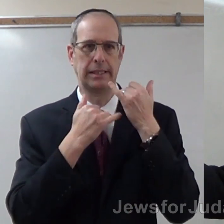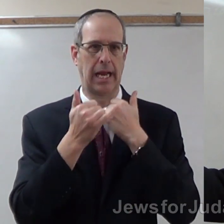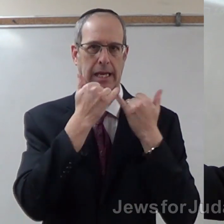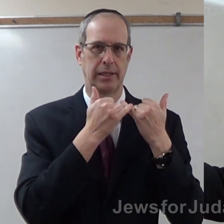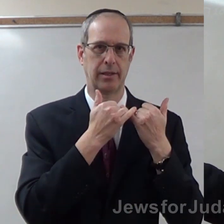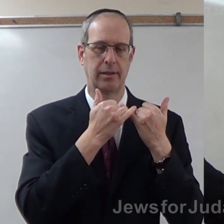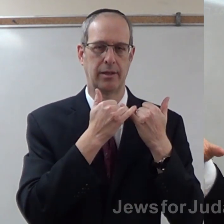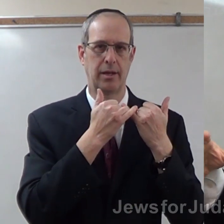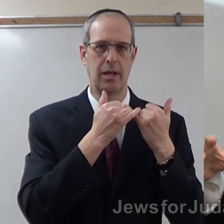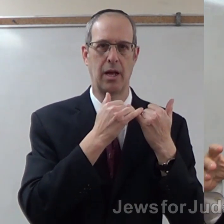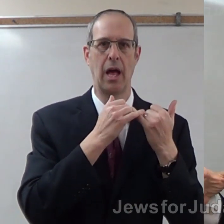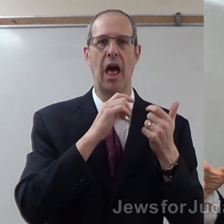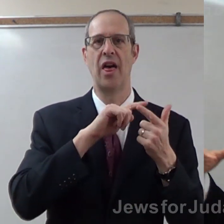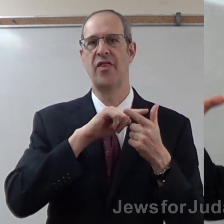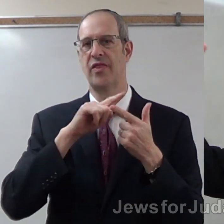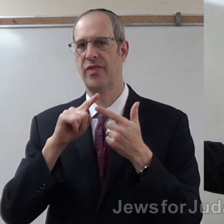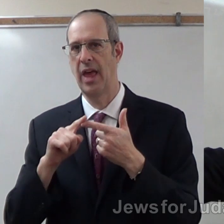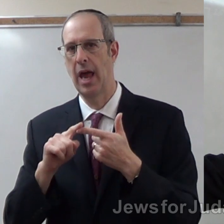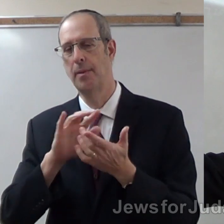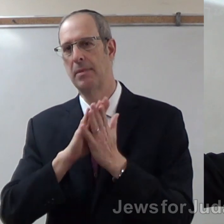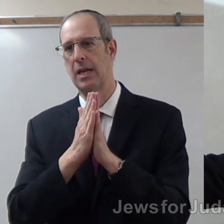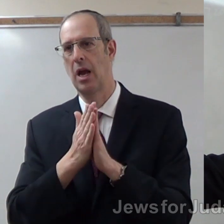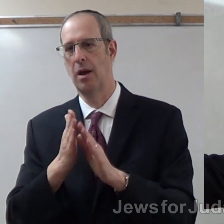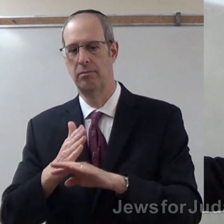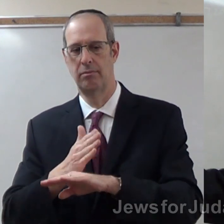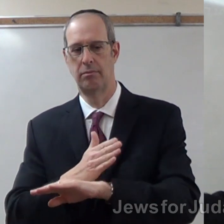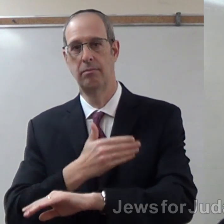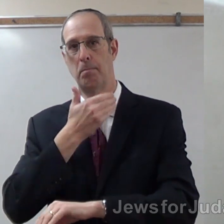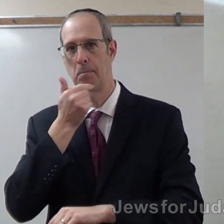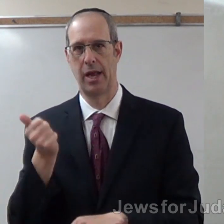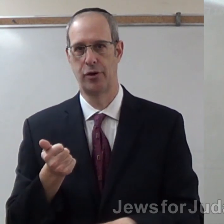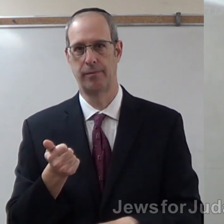And then you could try to become better.